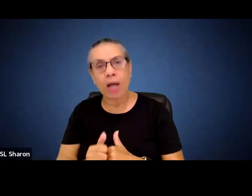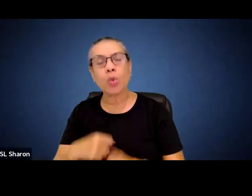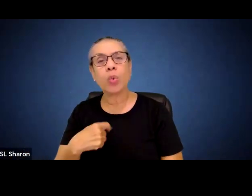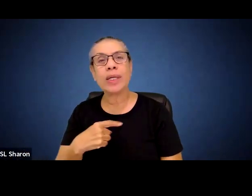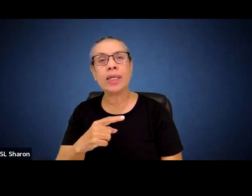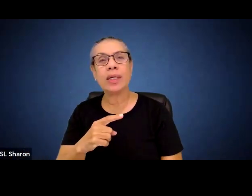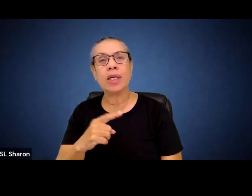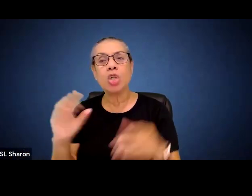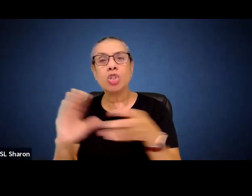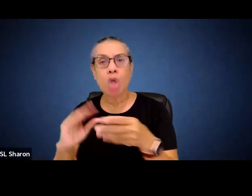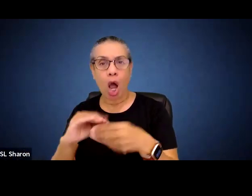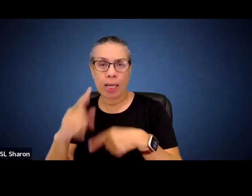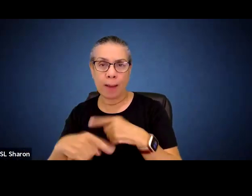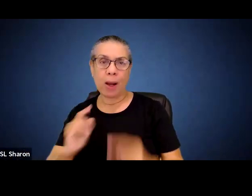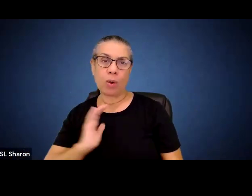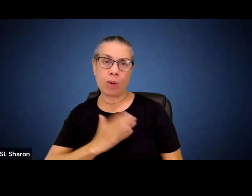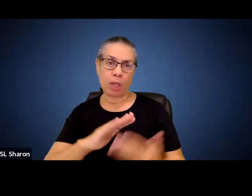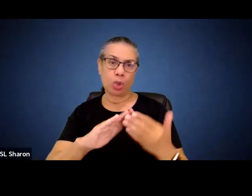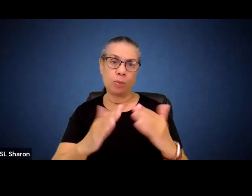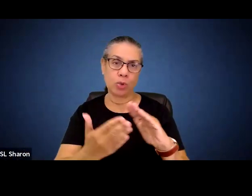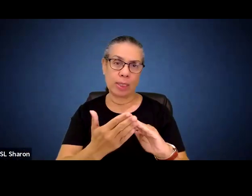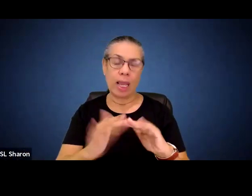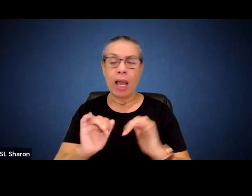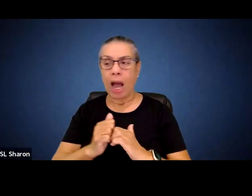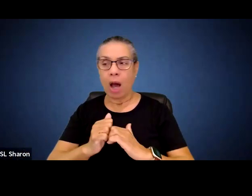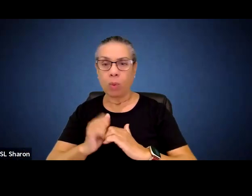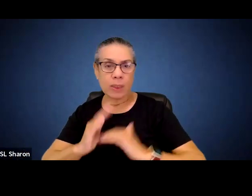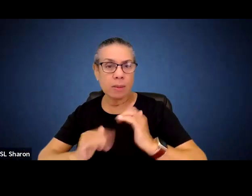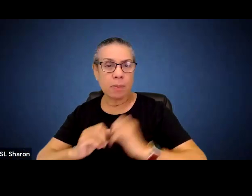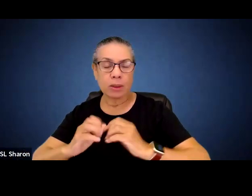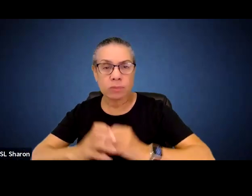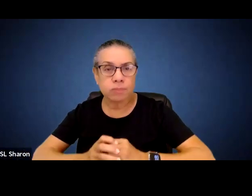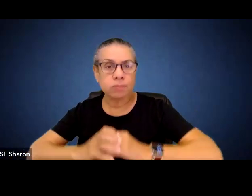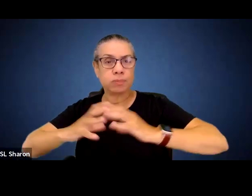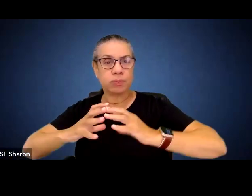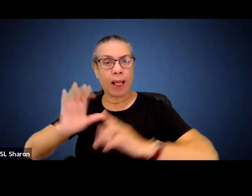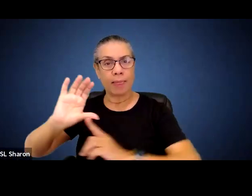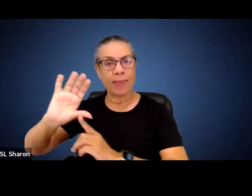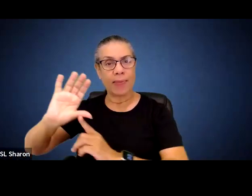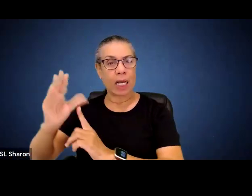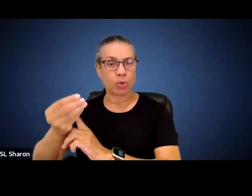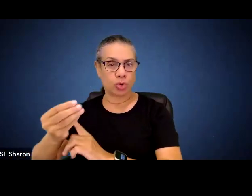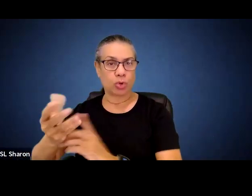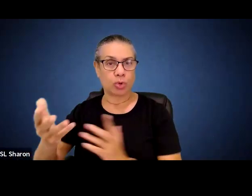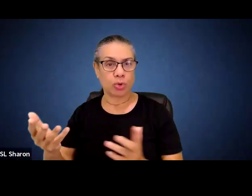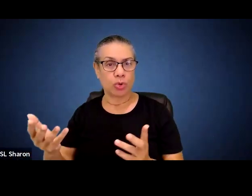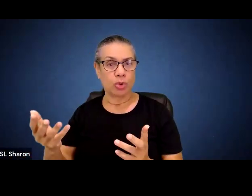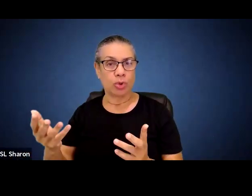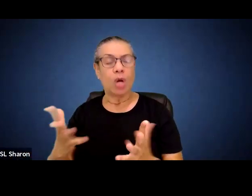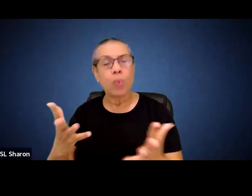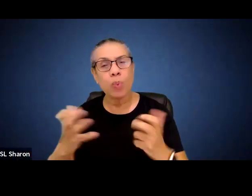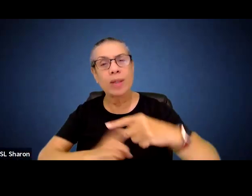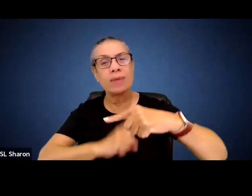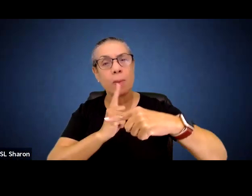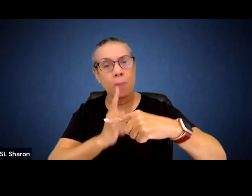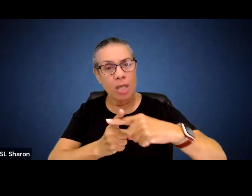narratives and how we talk about our communities and how we build these cultures out so that they are positive and that